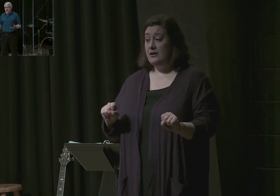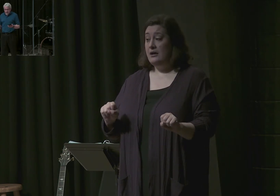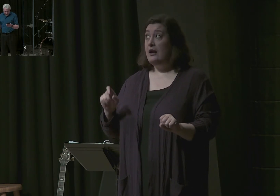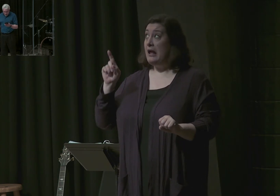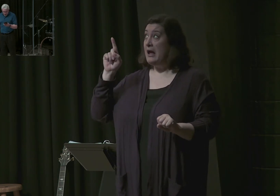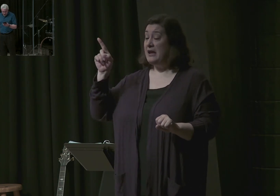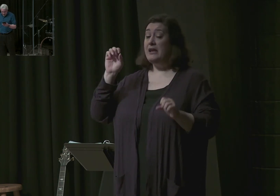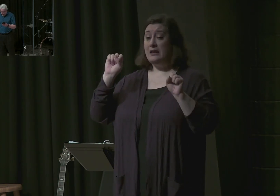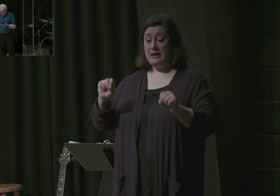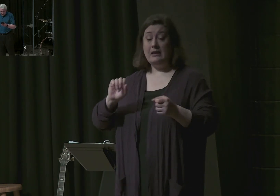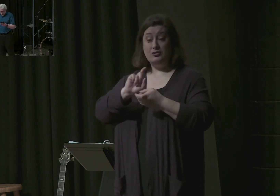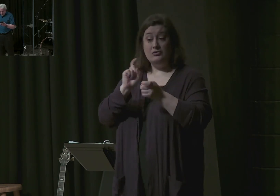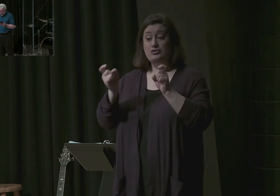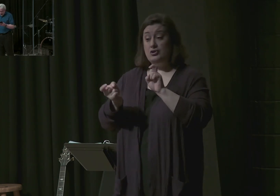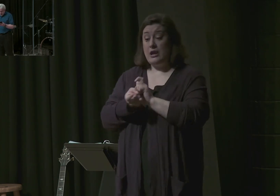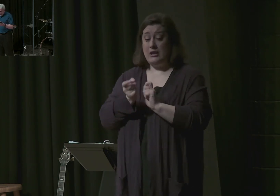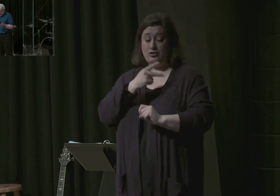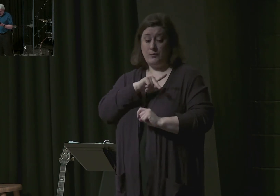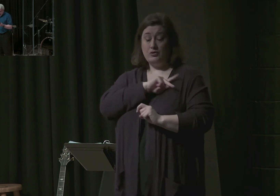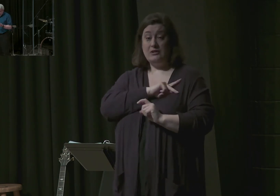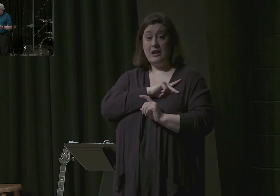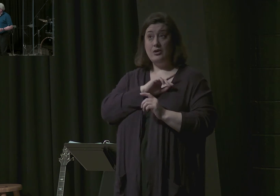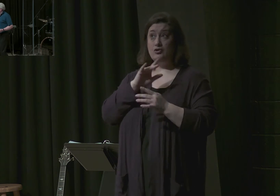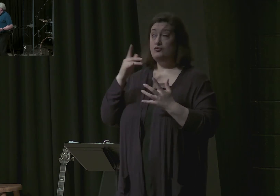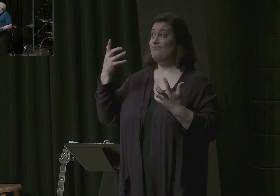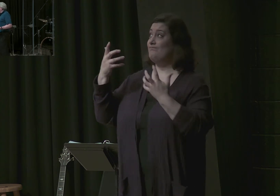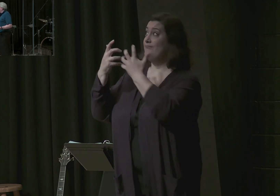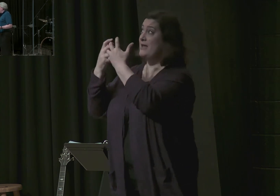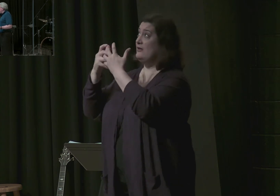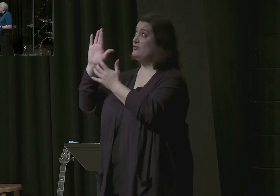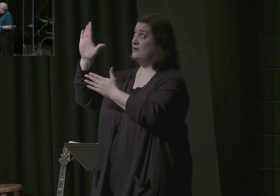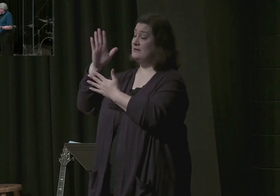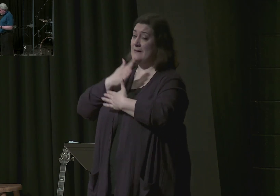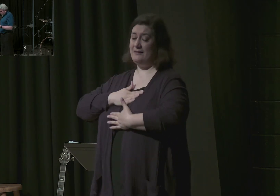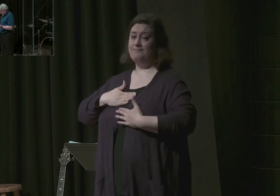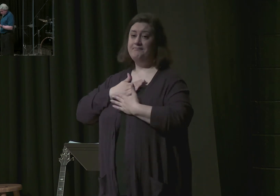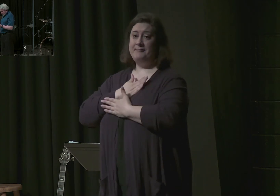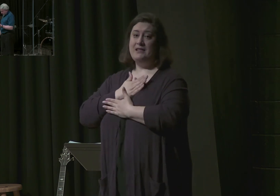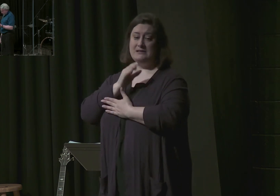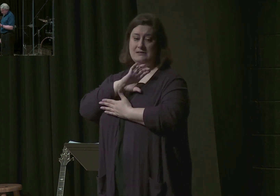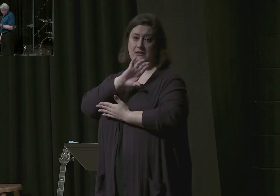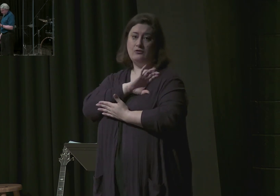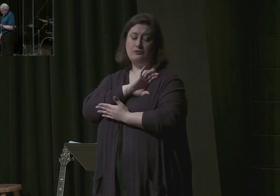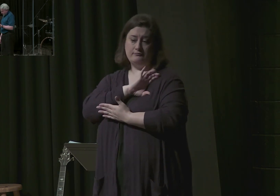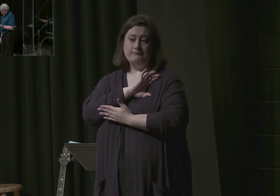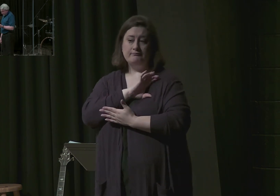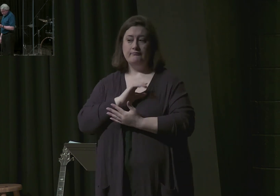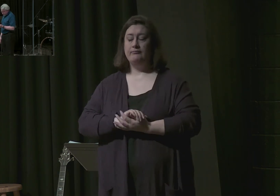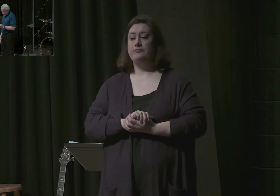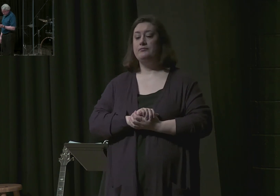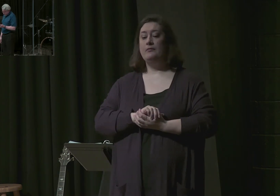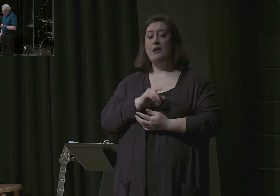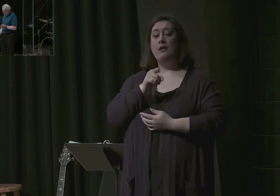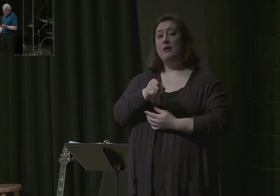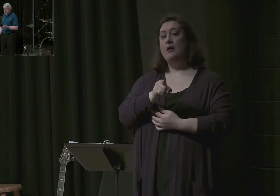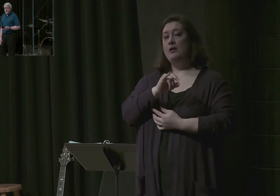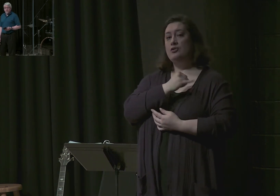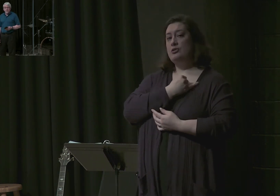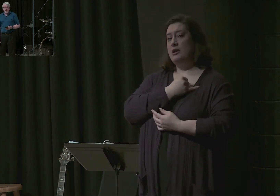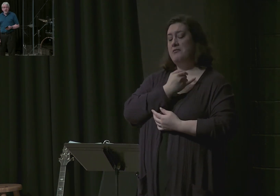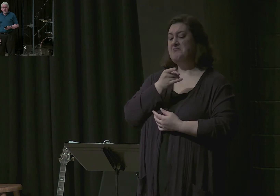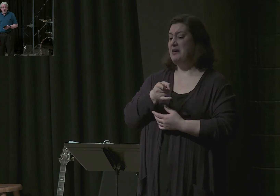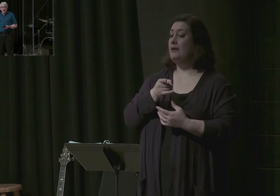grace, even personalities can be changed into what is pleasing to God.